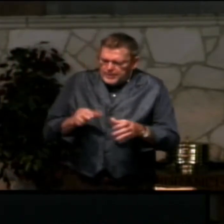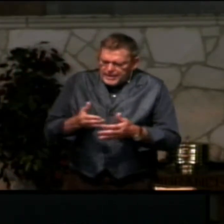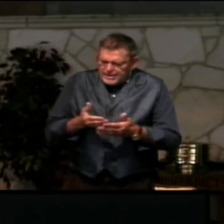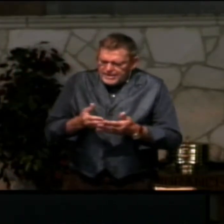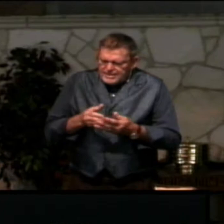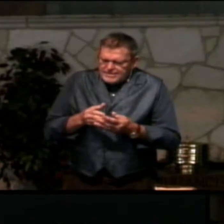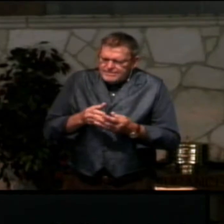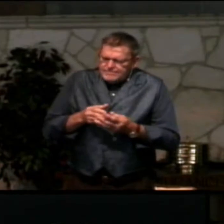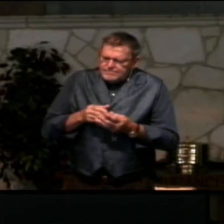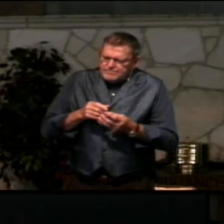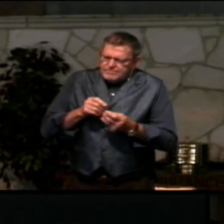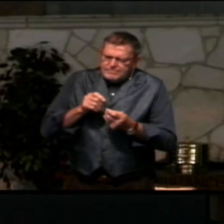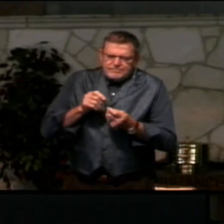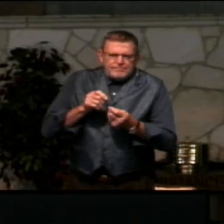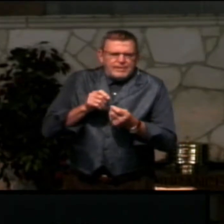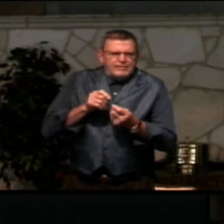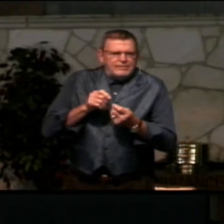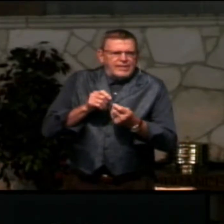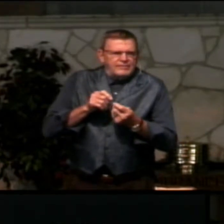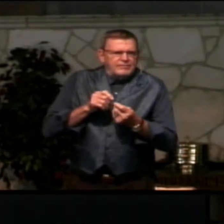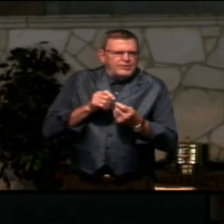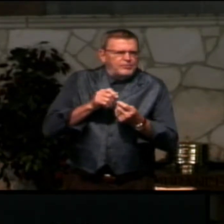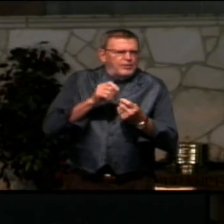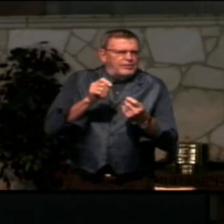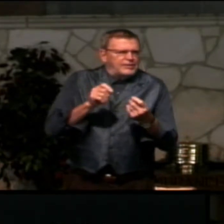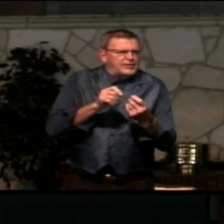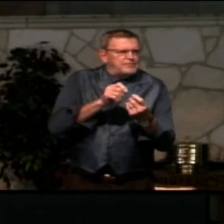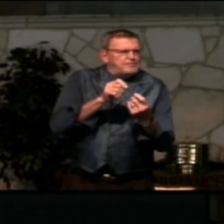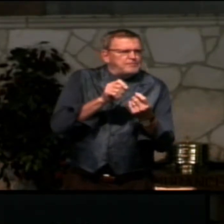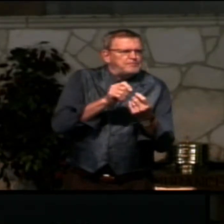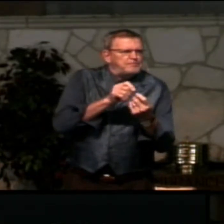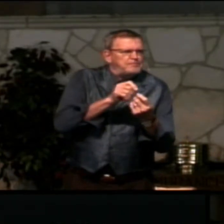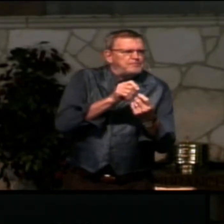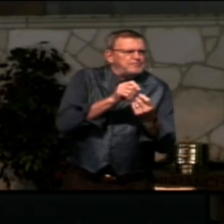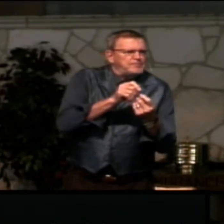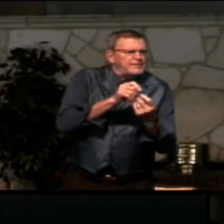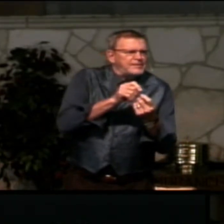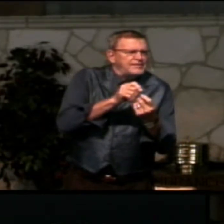on doing, there's that good words.